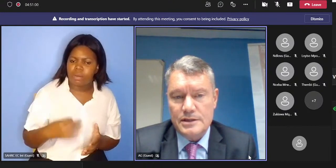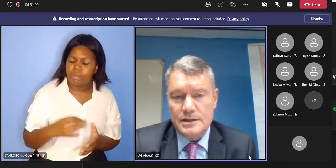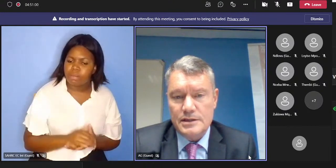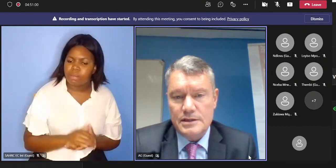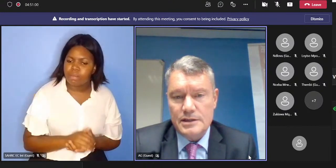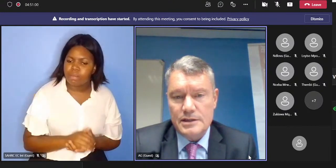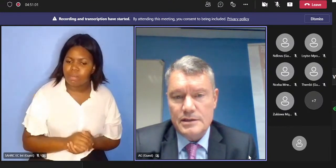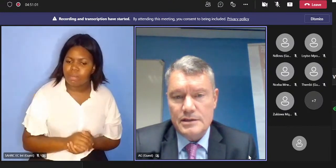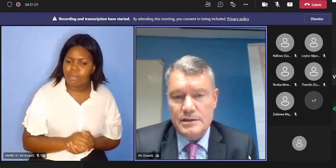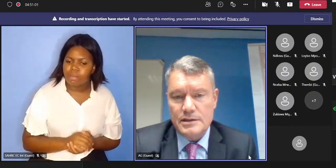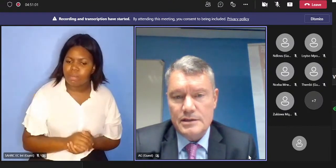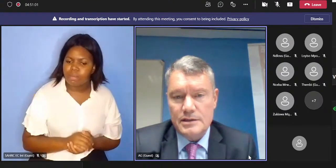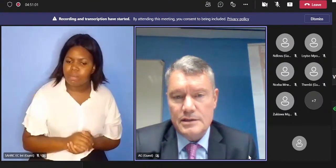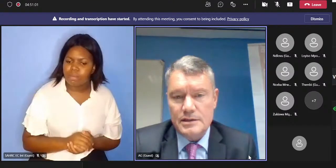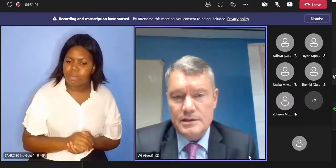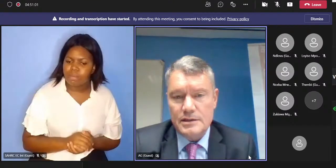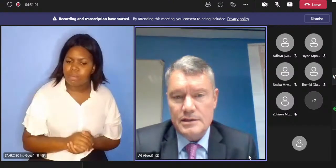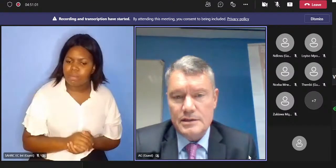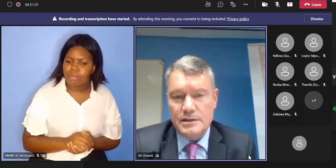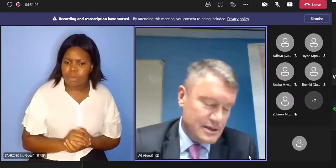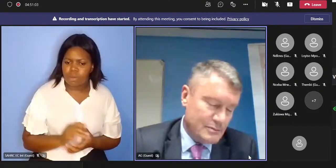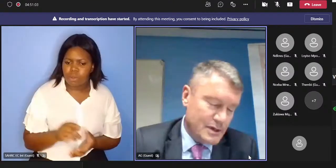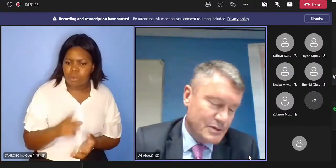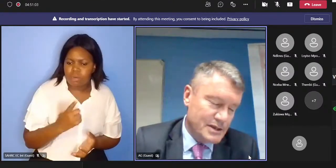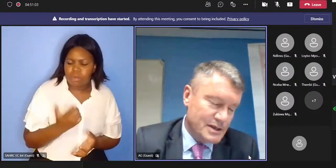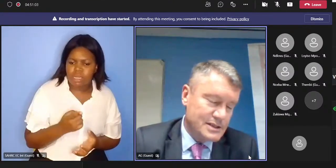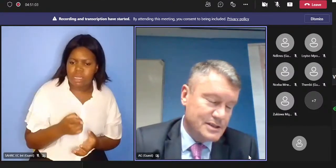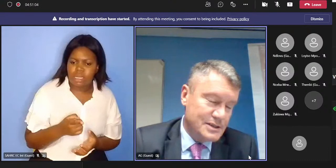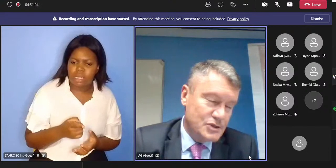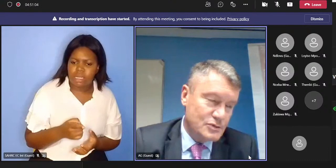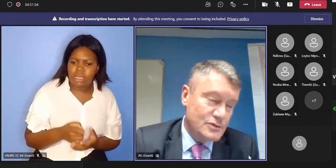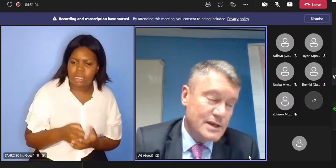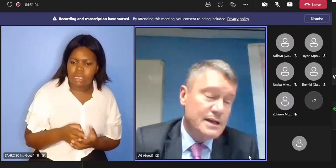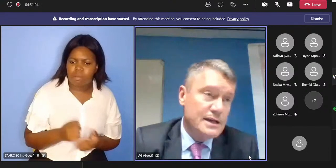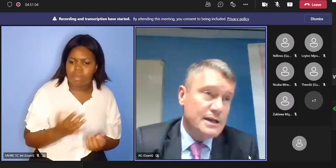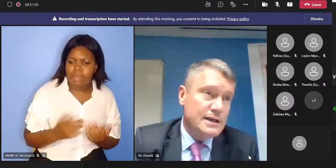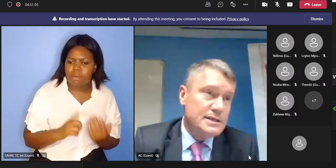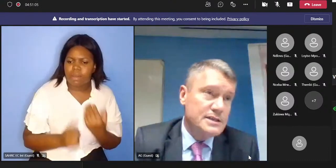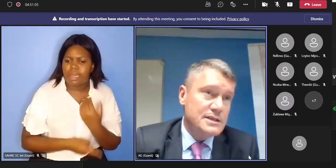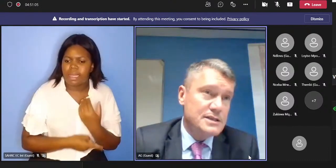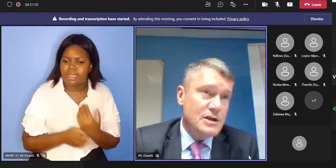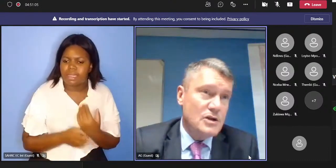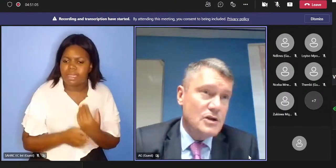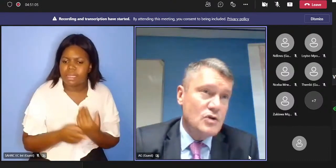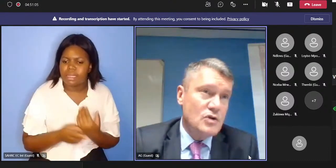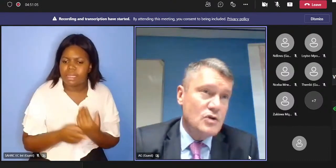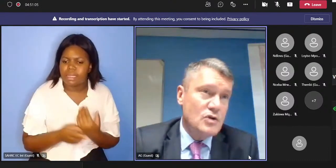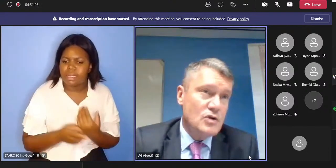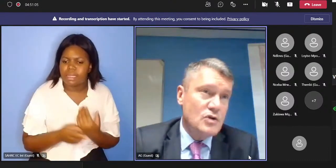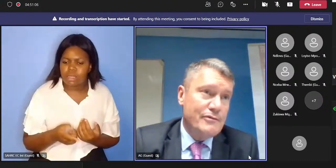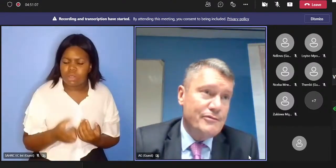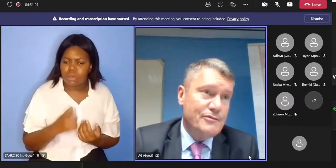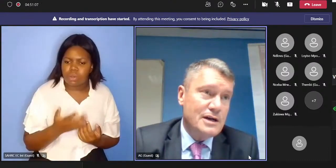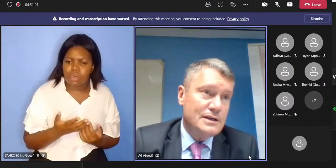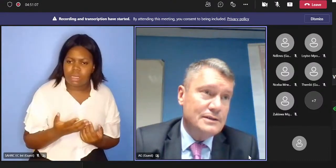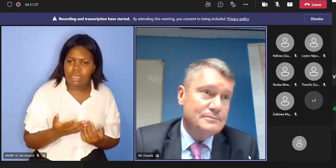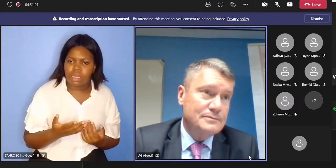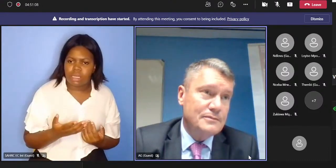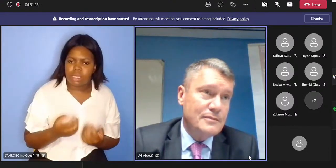learner and the rights concerning that learner? And maybe a last issue is this whole matter of,